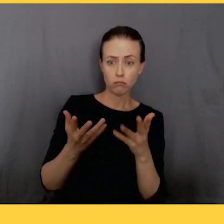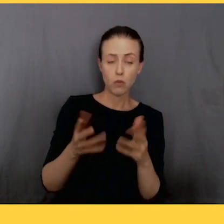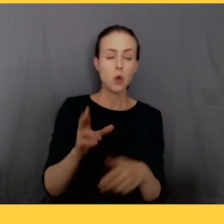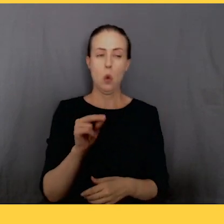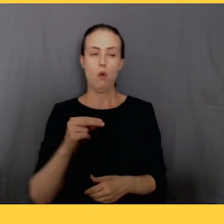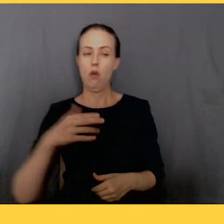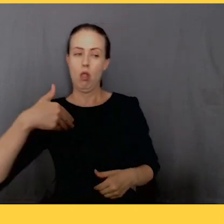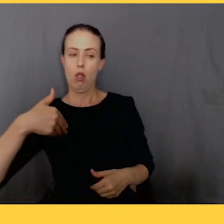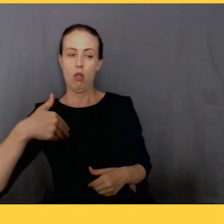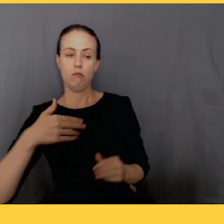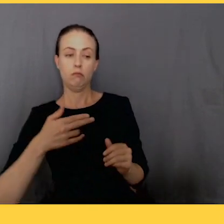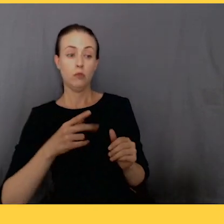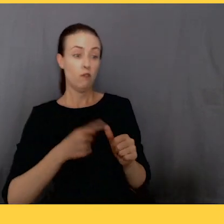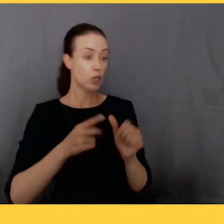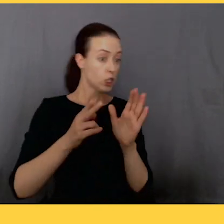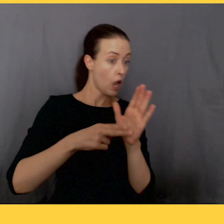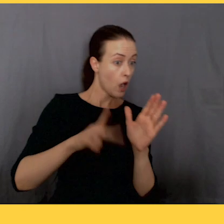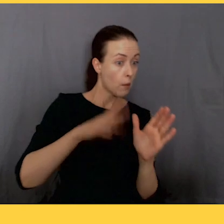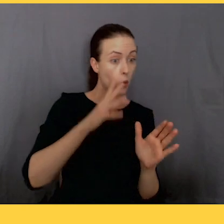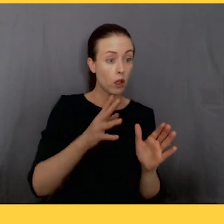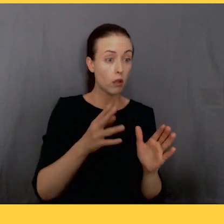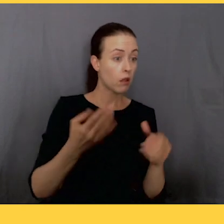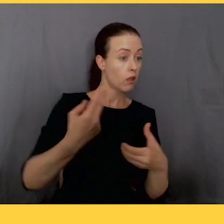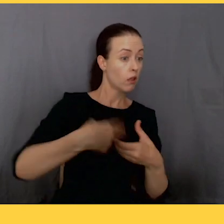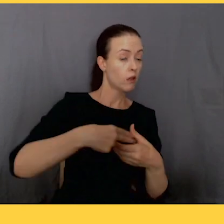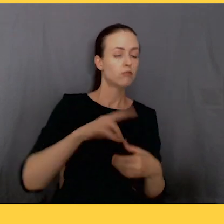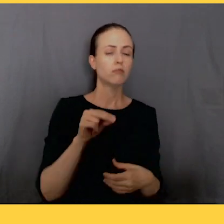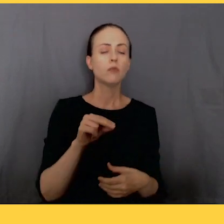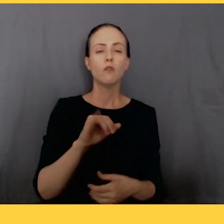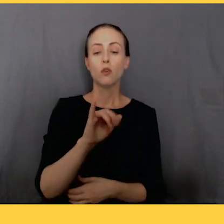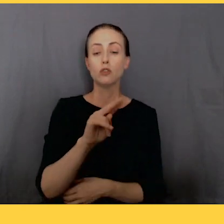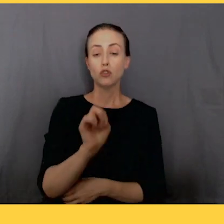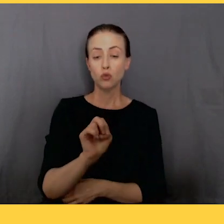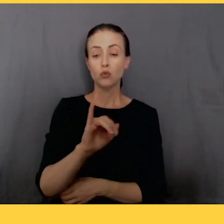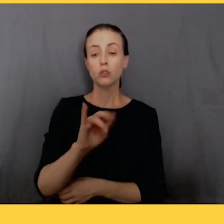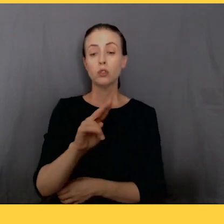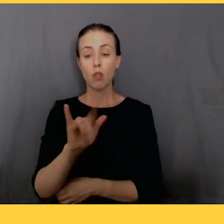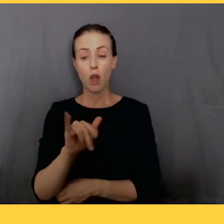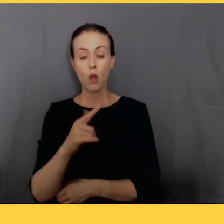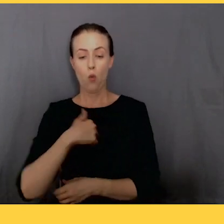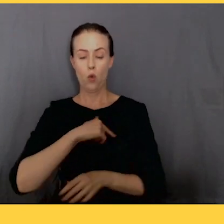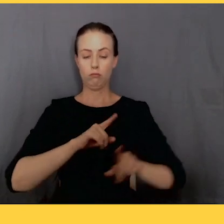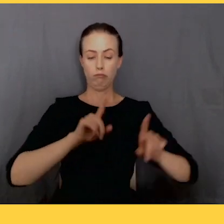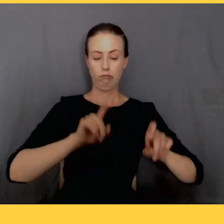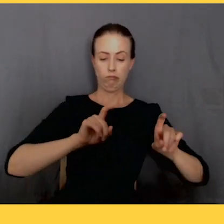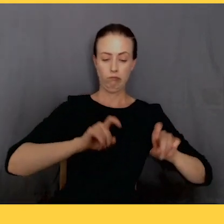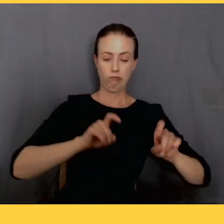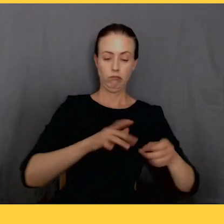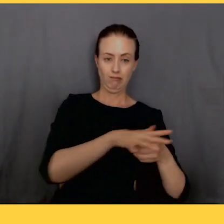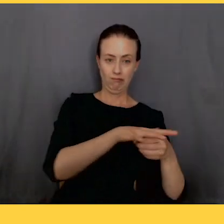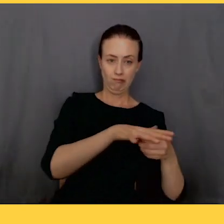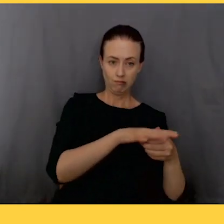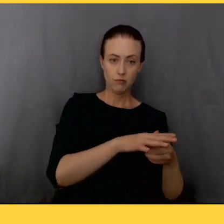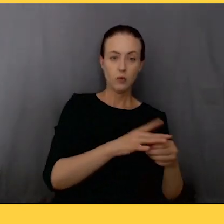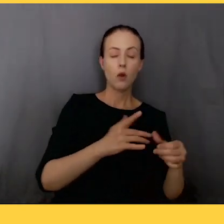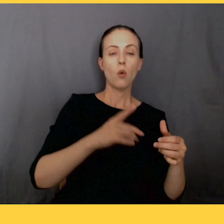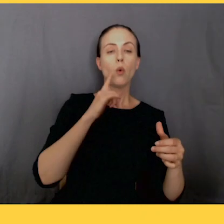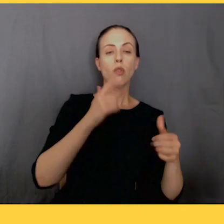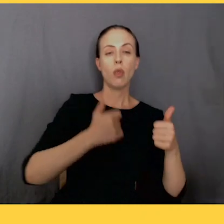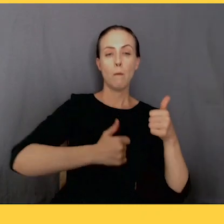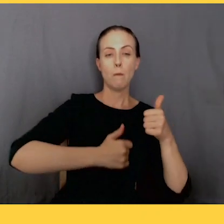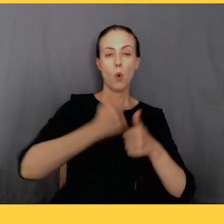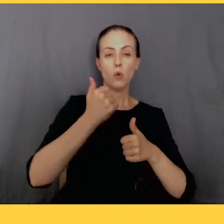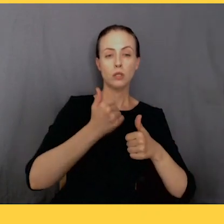we're doing for the June and July installations is testing in areas that had the highest